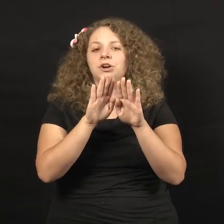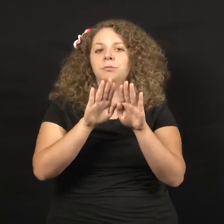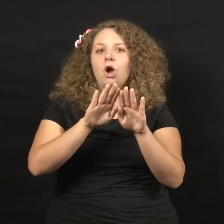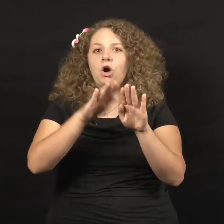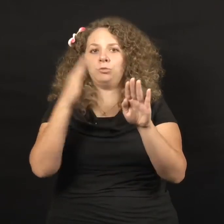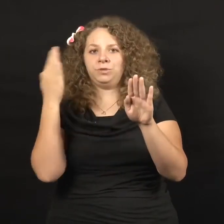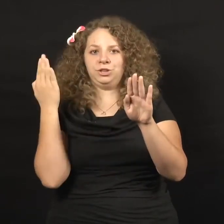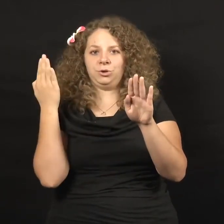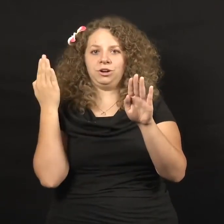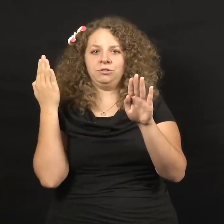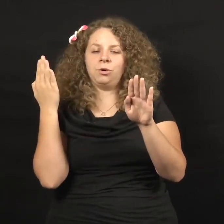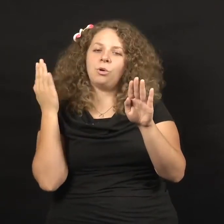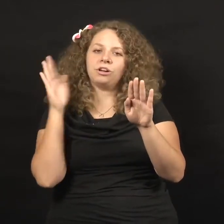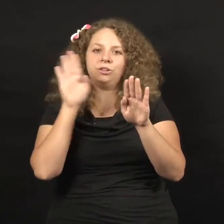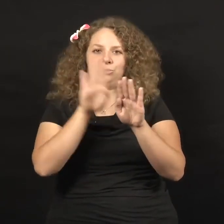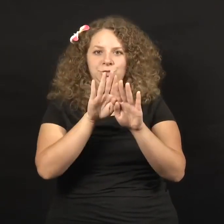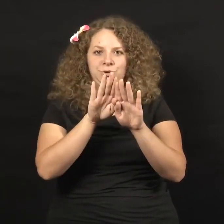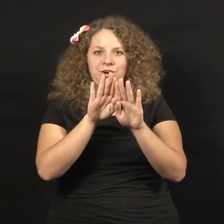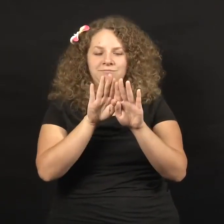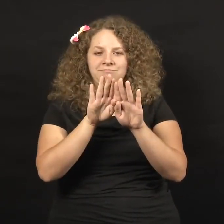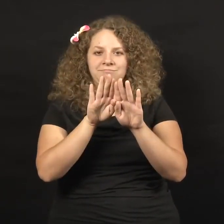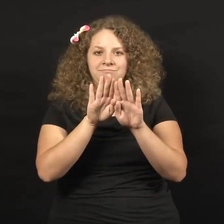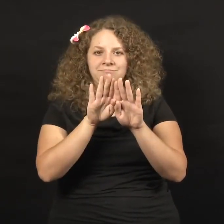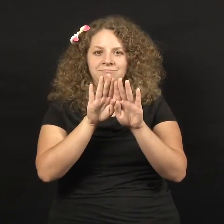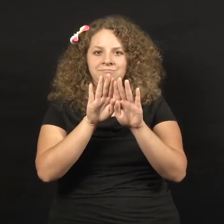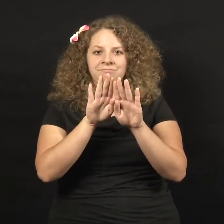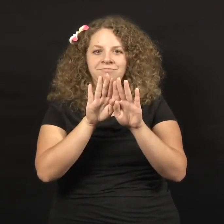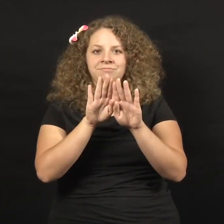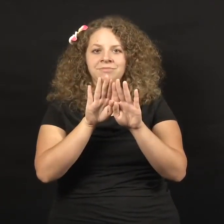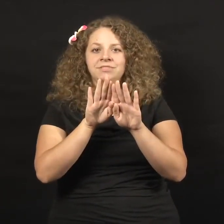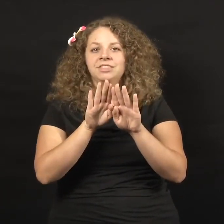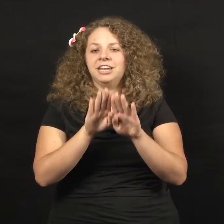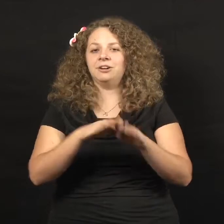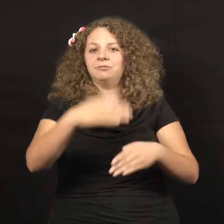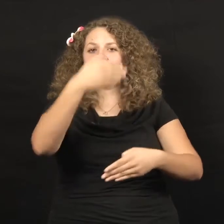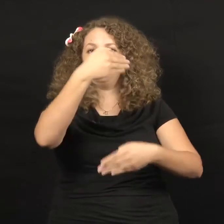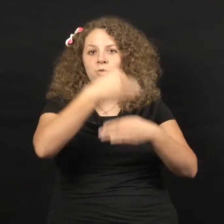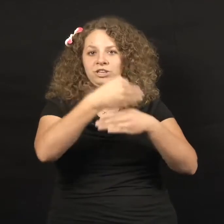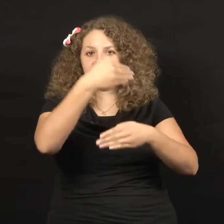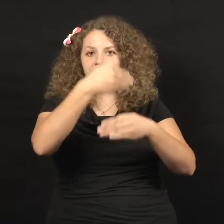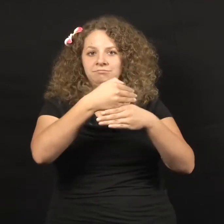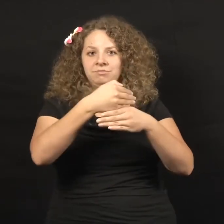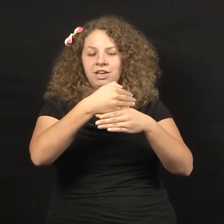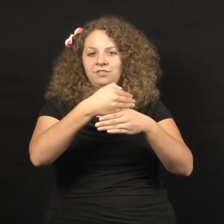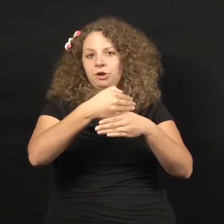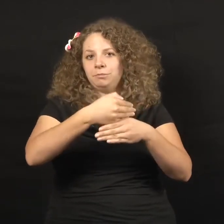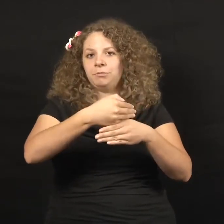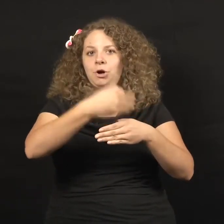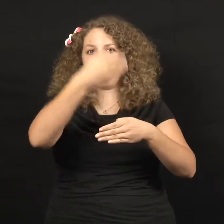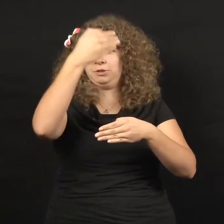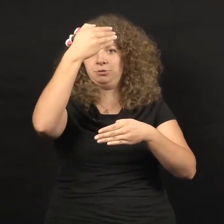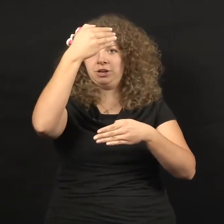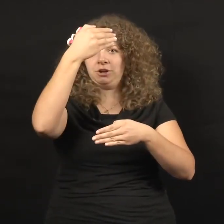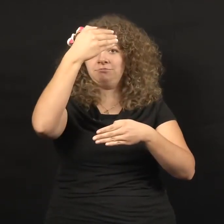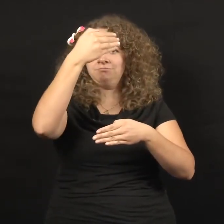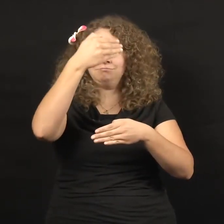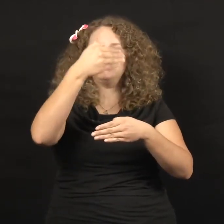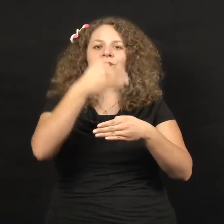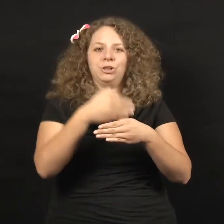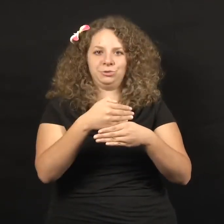verb open the door or close the door. The noun window and the verb open the window, close